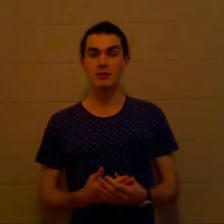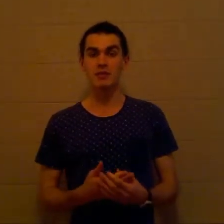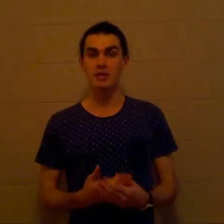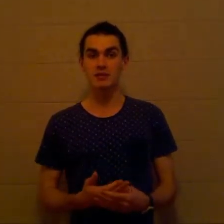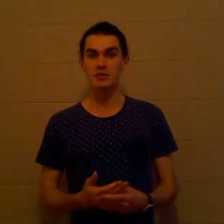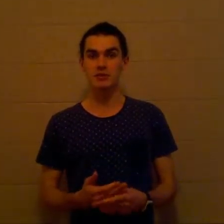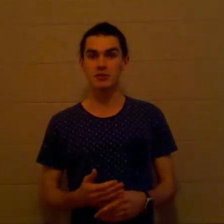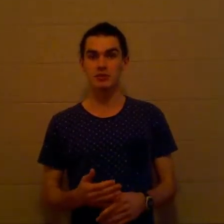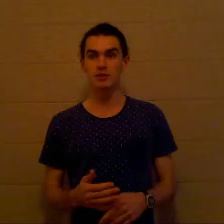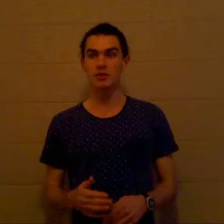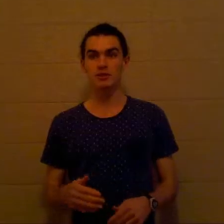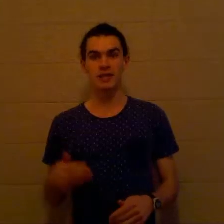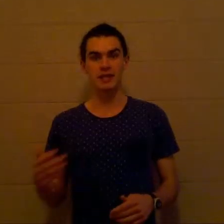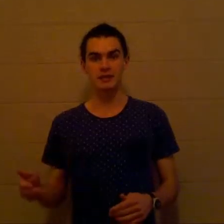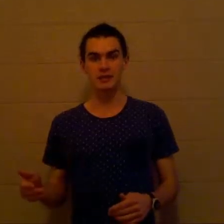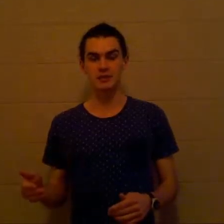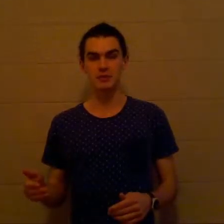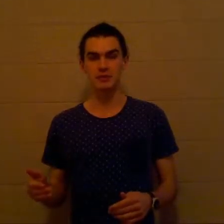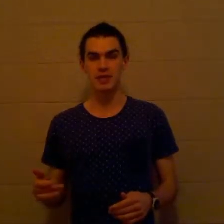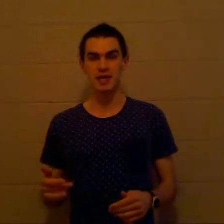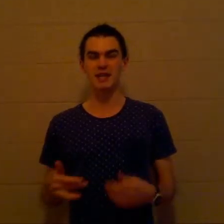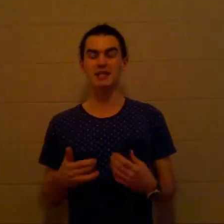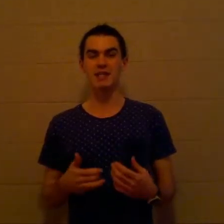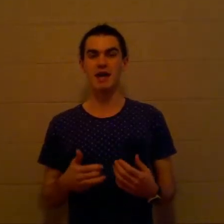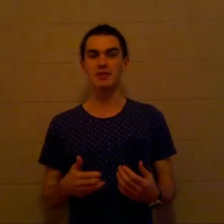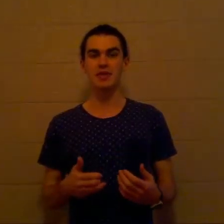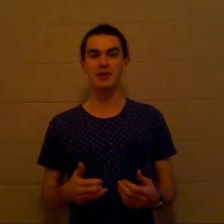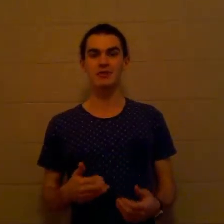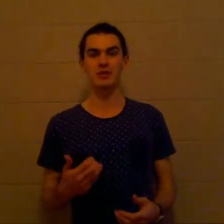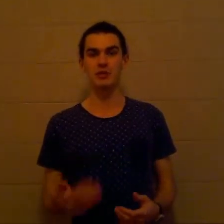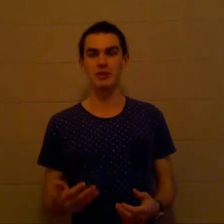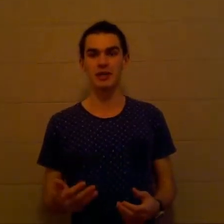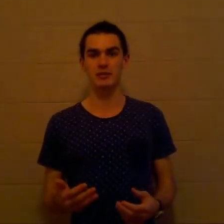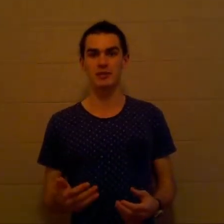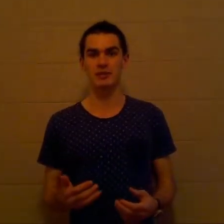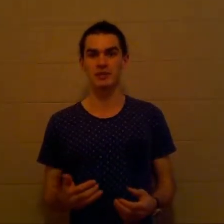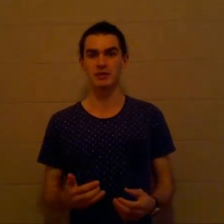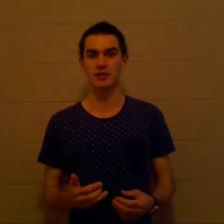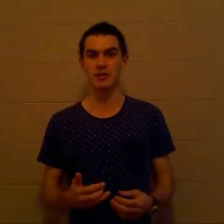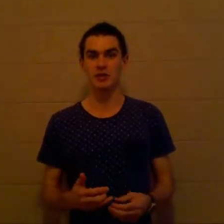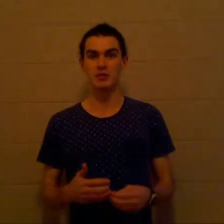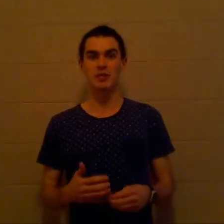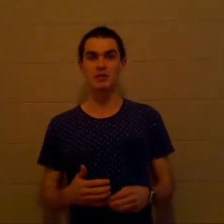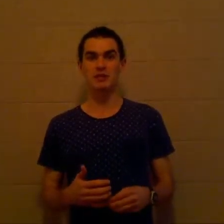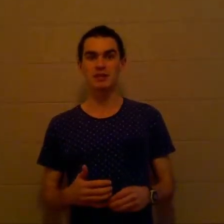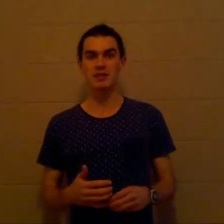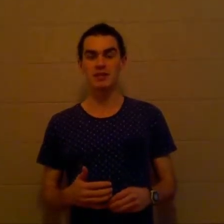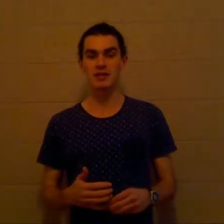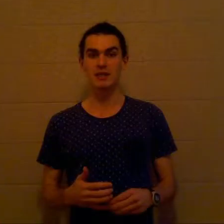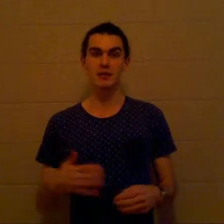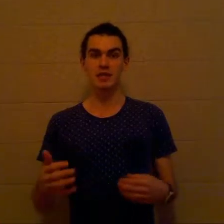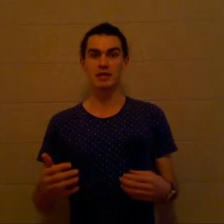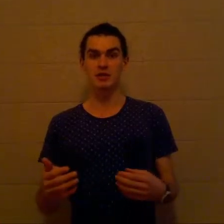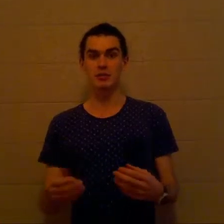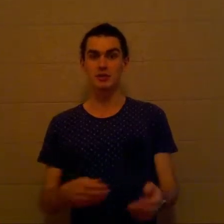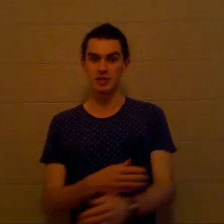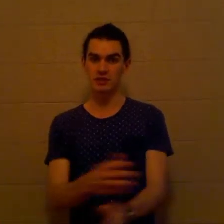was deaf school children who were at hearing schools, and they didn't have any way of communicating with each other. So initially, they communicated through